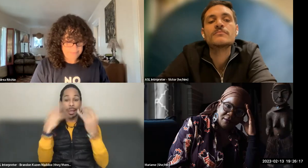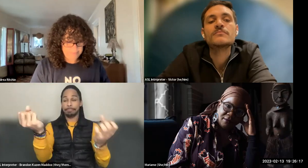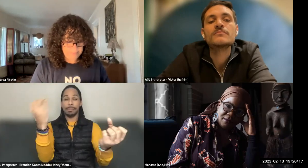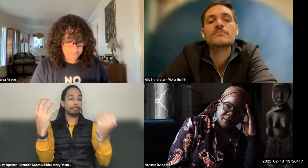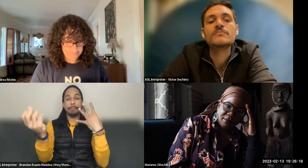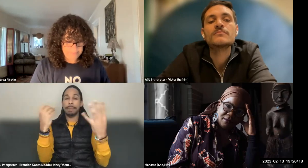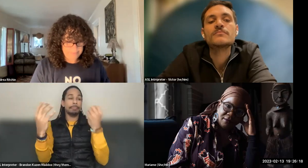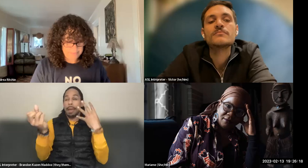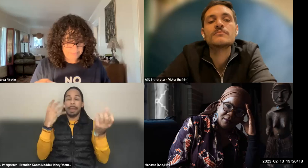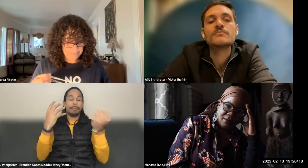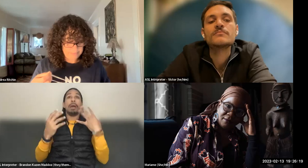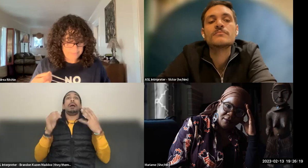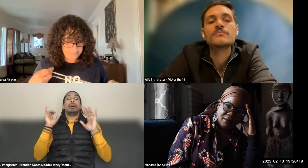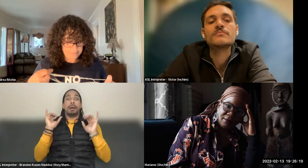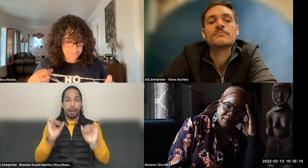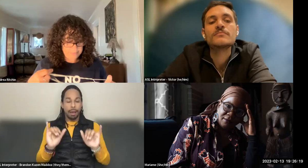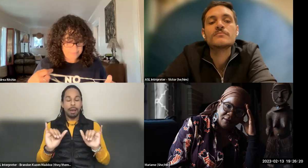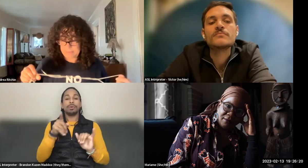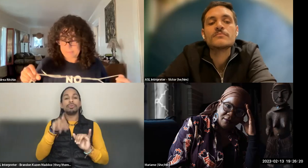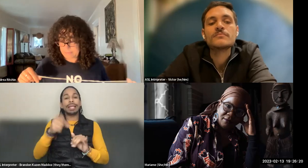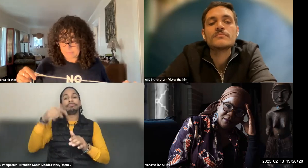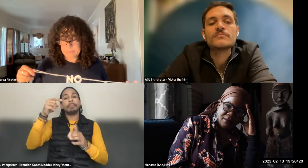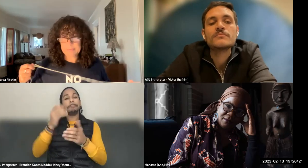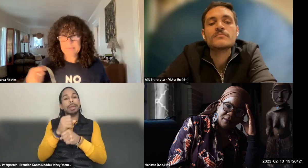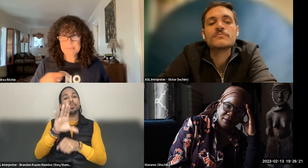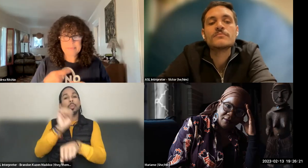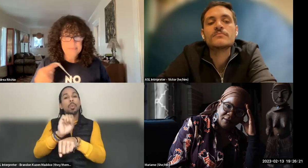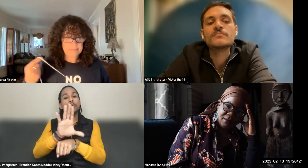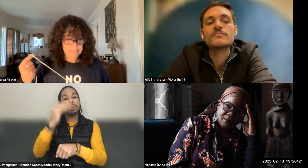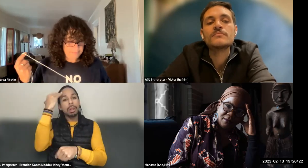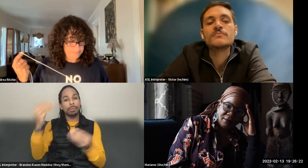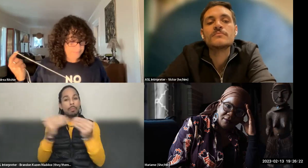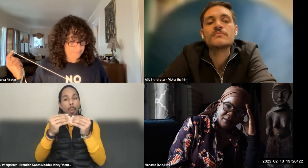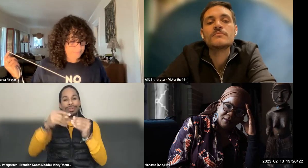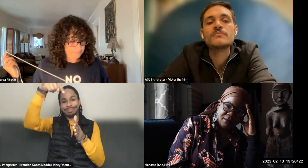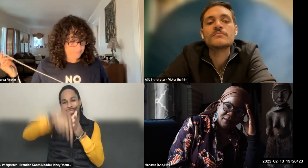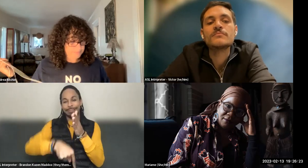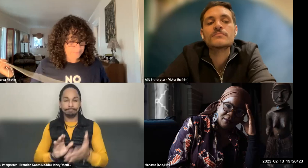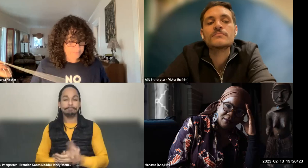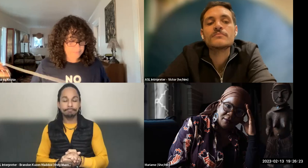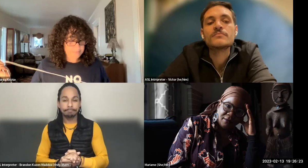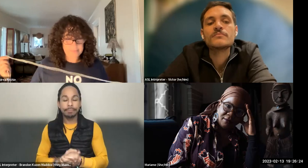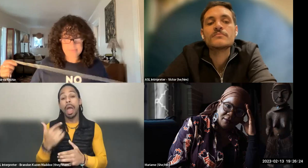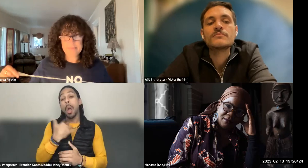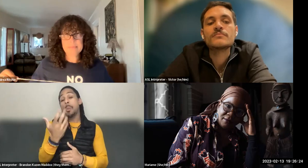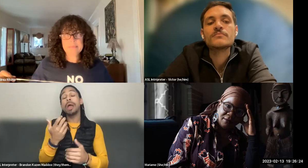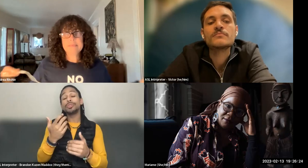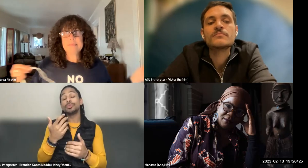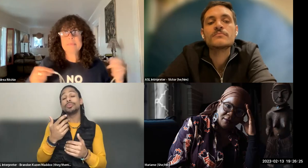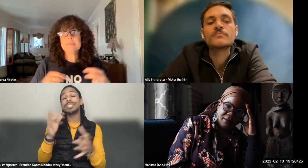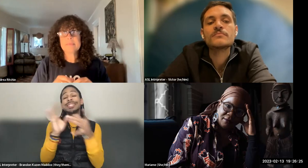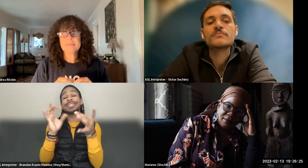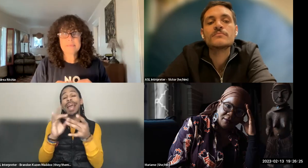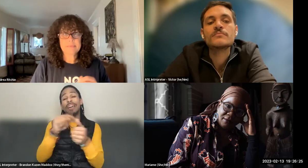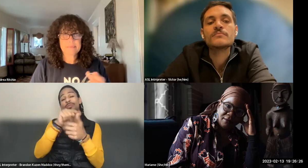own work and your own knowledge and your own thinking. And I just want to say a couple of things to me that